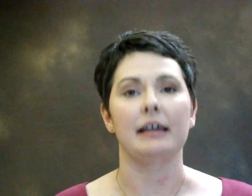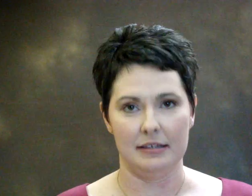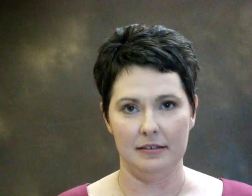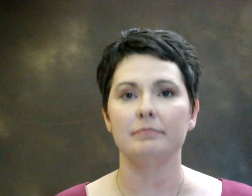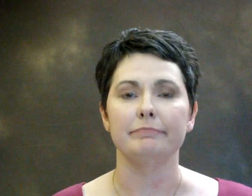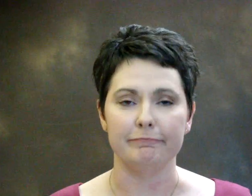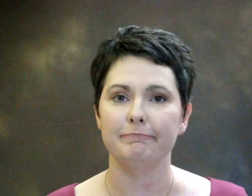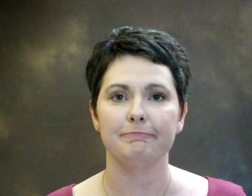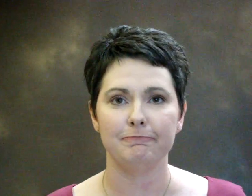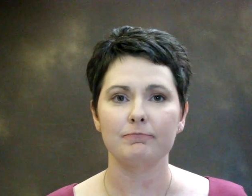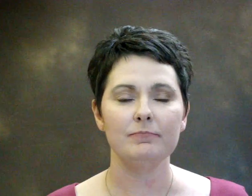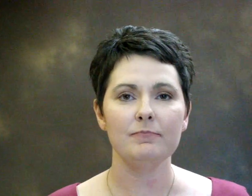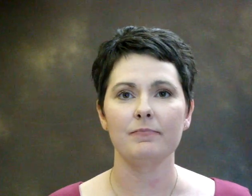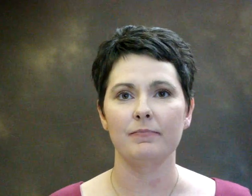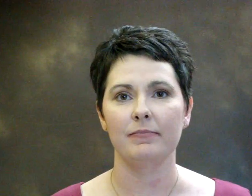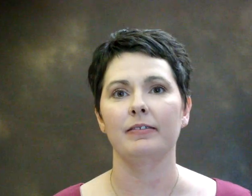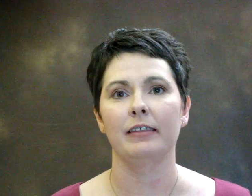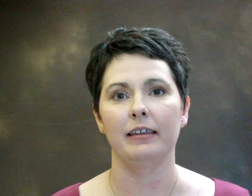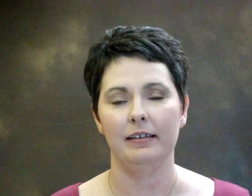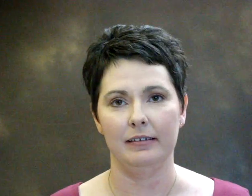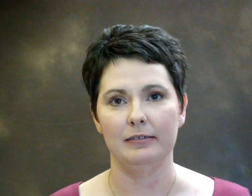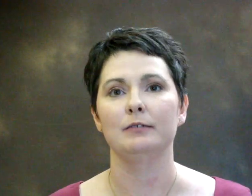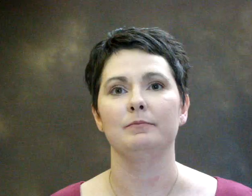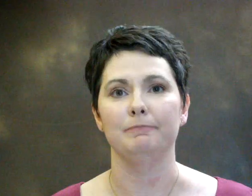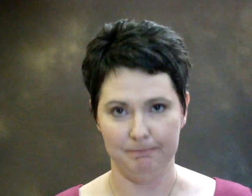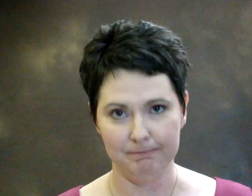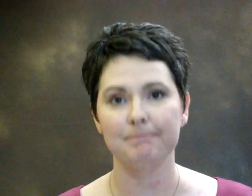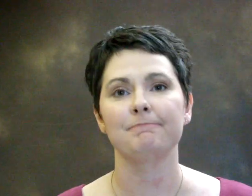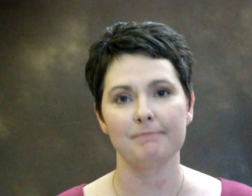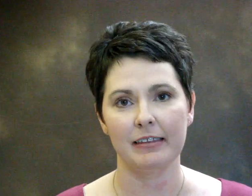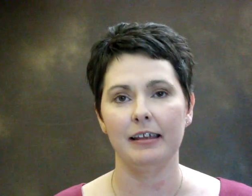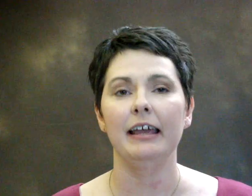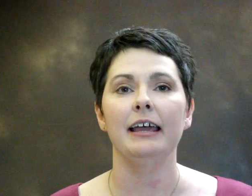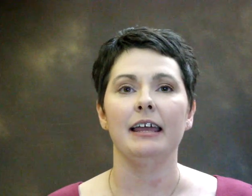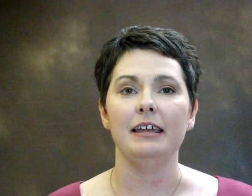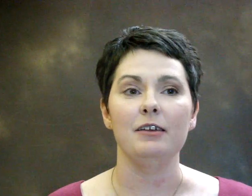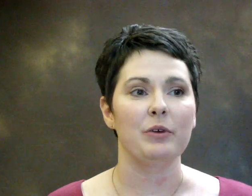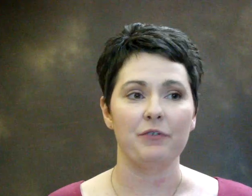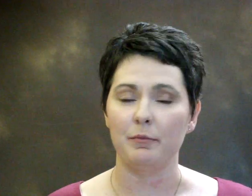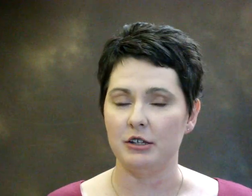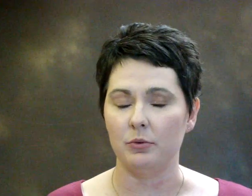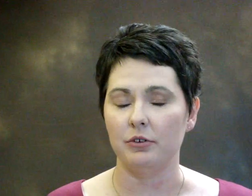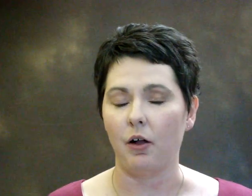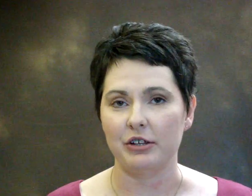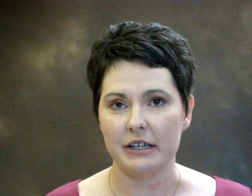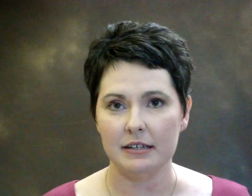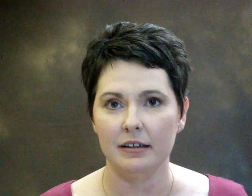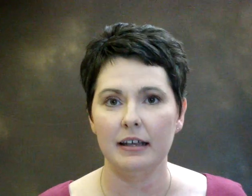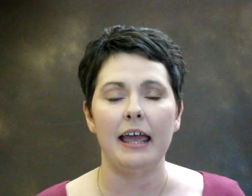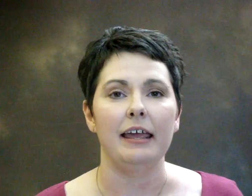Yes. Okay. All right. So that's what led him to say that it's the trigeminal neuralgia. All right. Then what, please? He referred me to a neurologist,